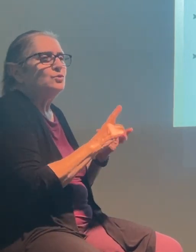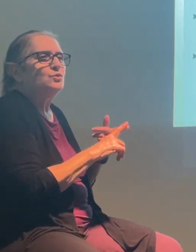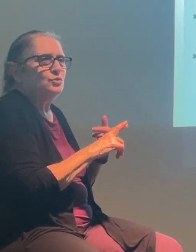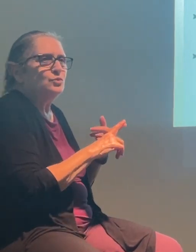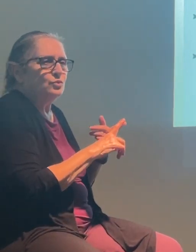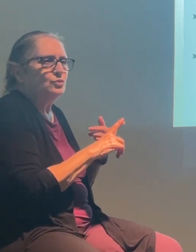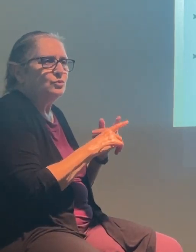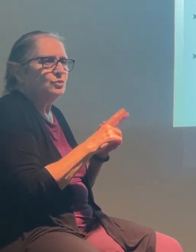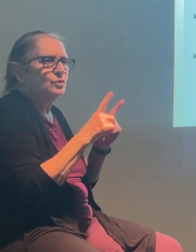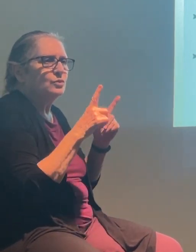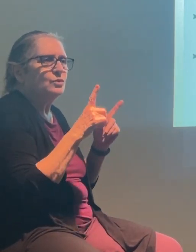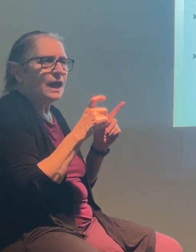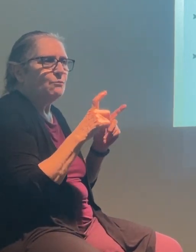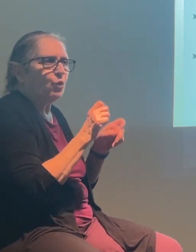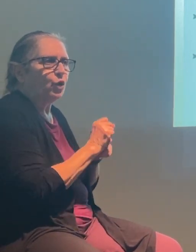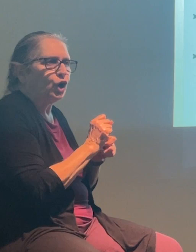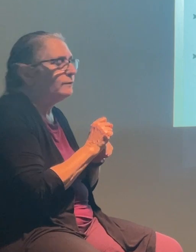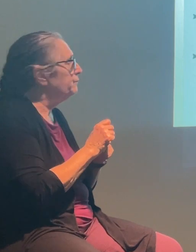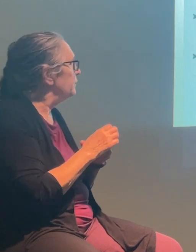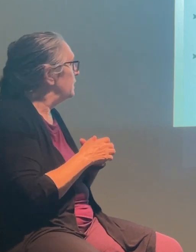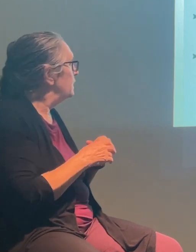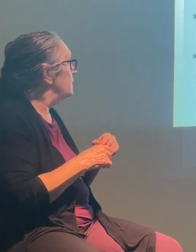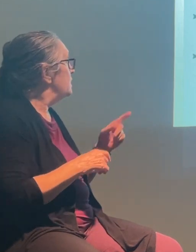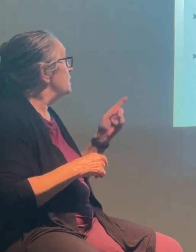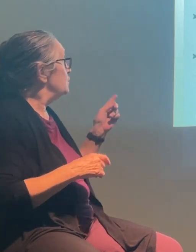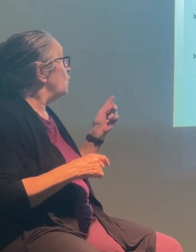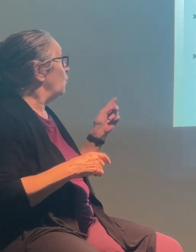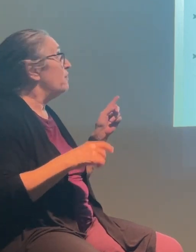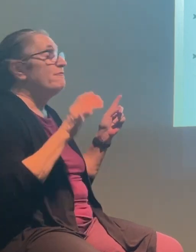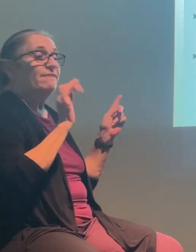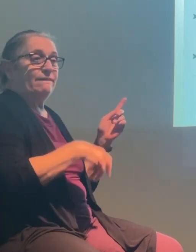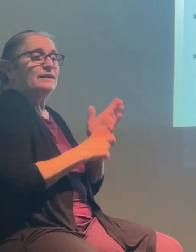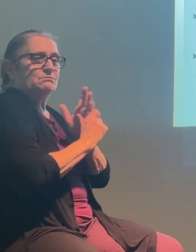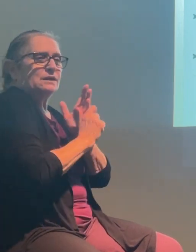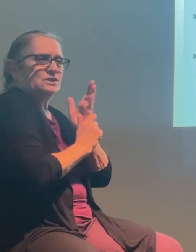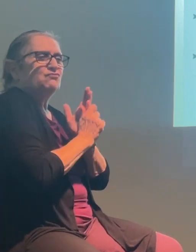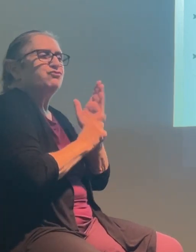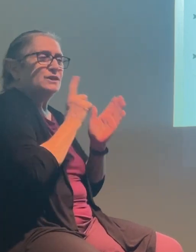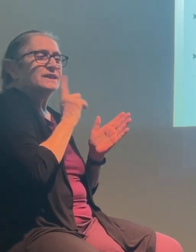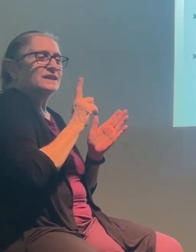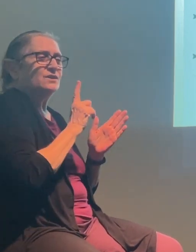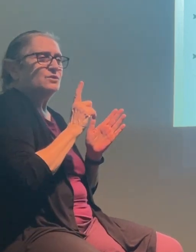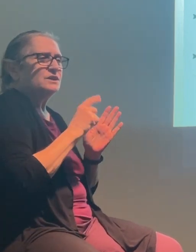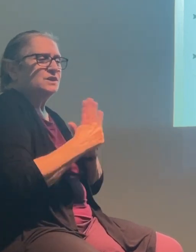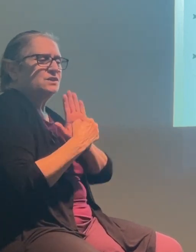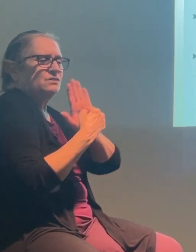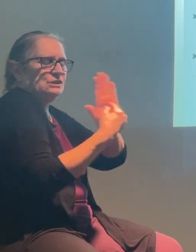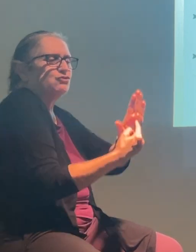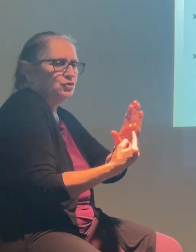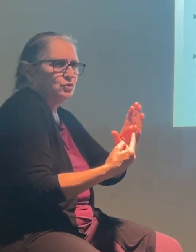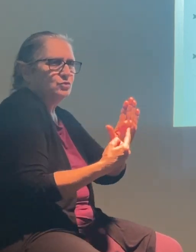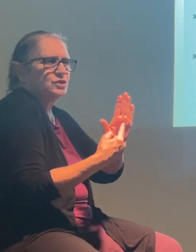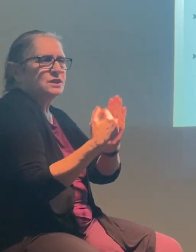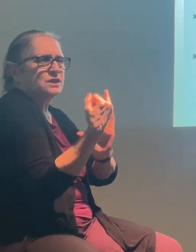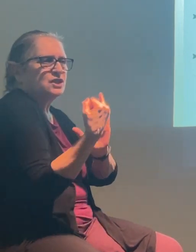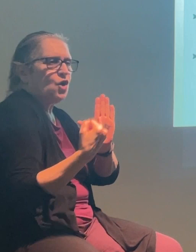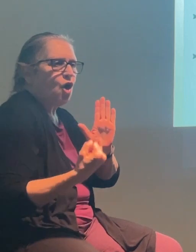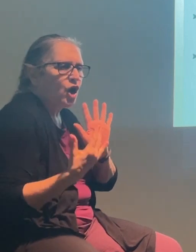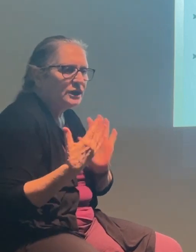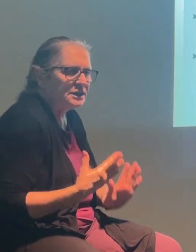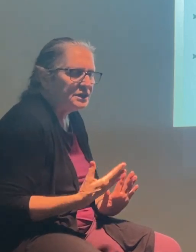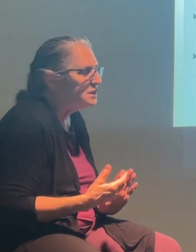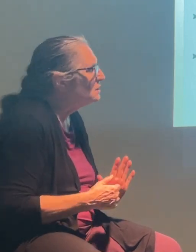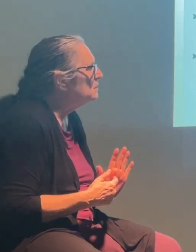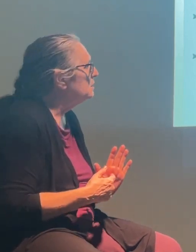in the US to introduce the work of these artists. until 1913 when the